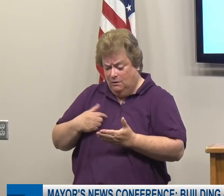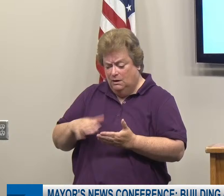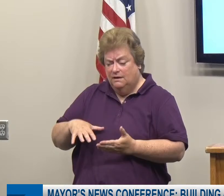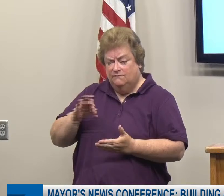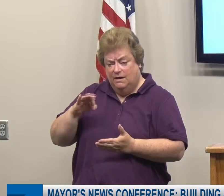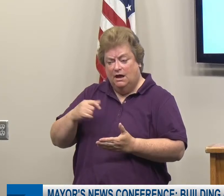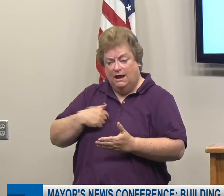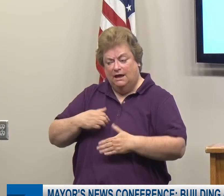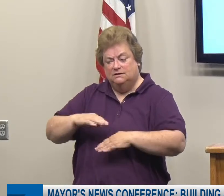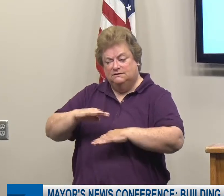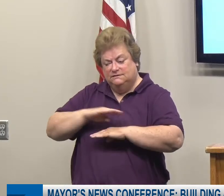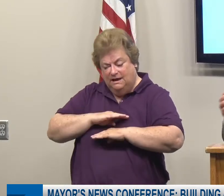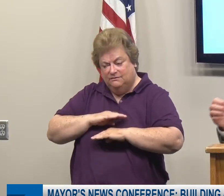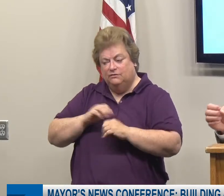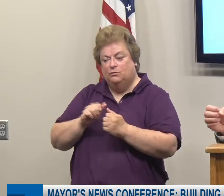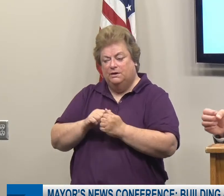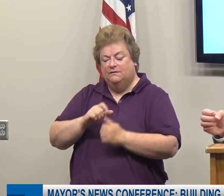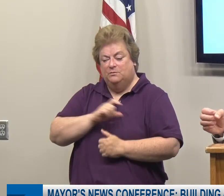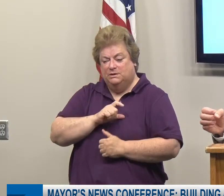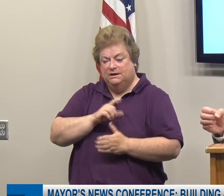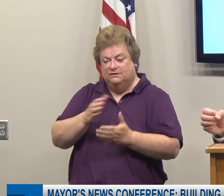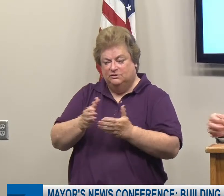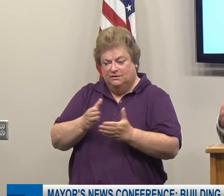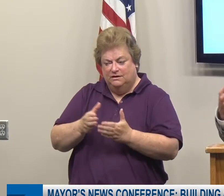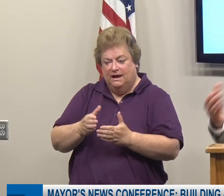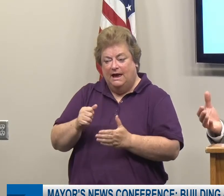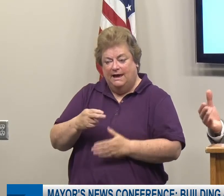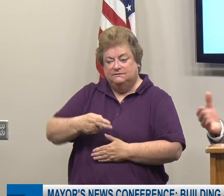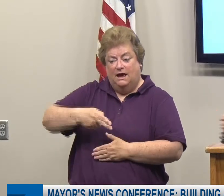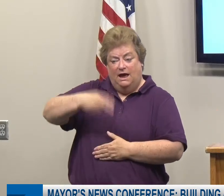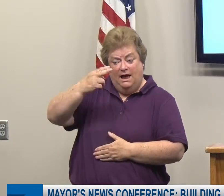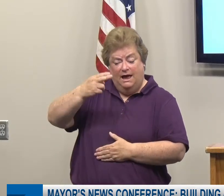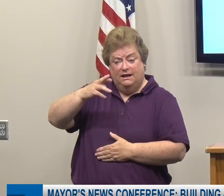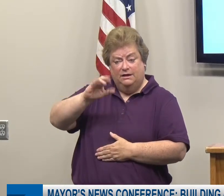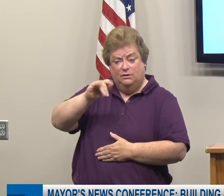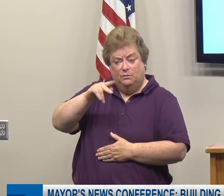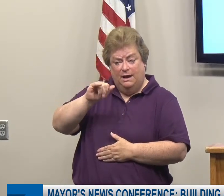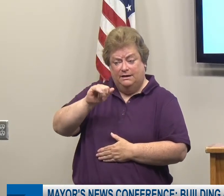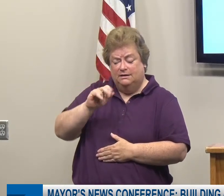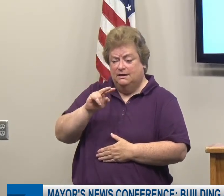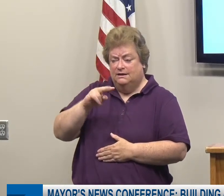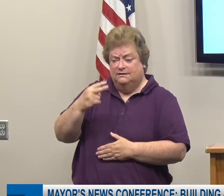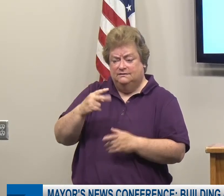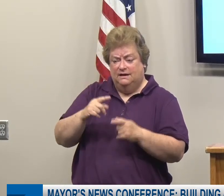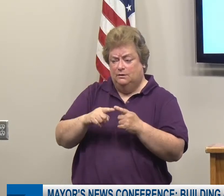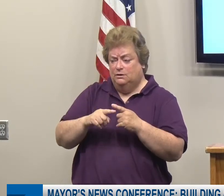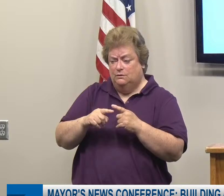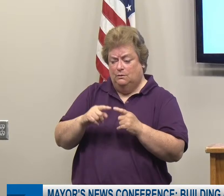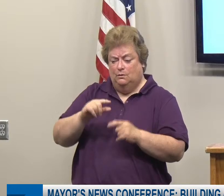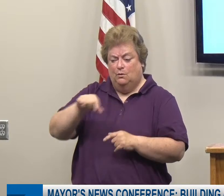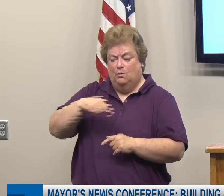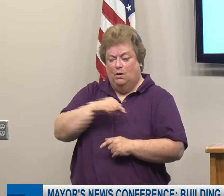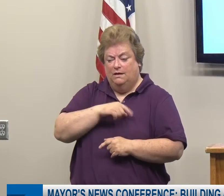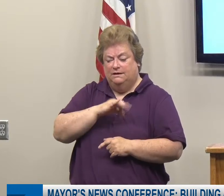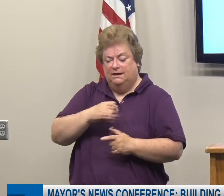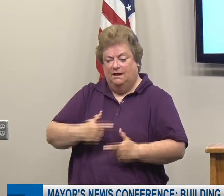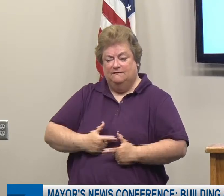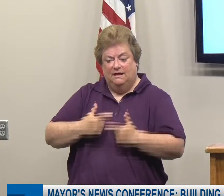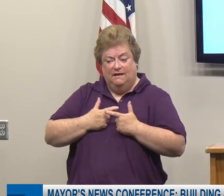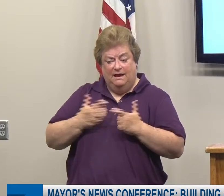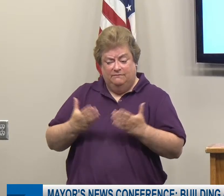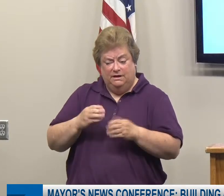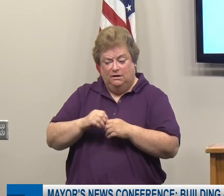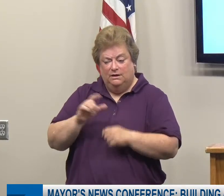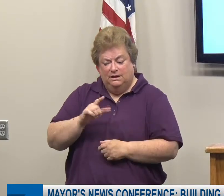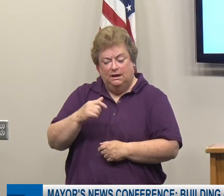there was satisfaction with police services was as highly rated and second only to the overall quality of life in Lincoln, I knew we were doing some